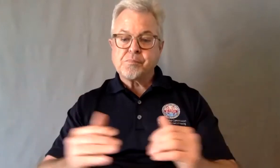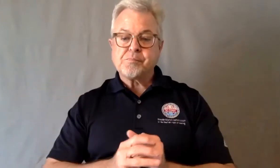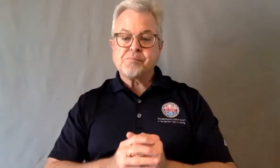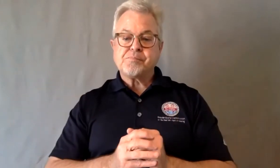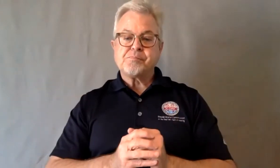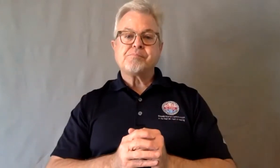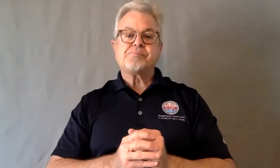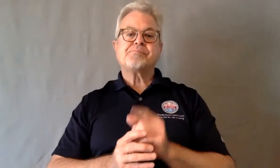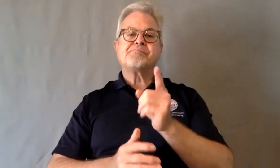no restrictions.